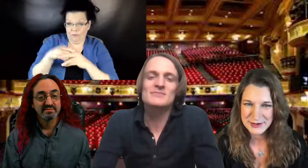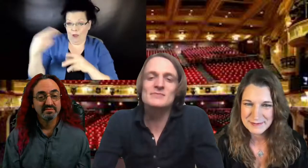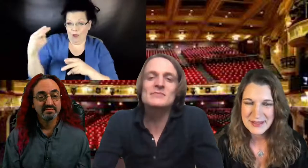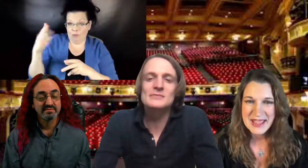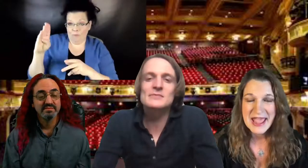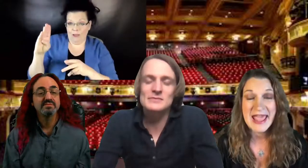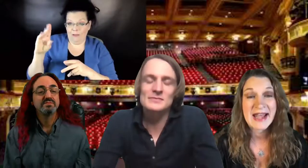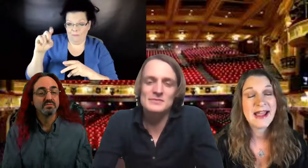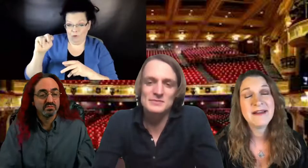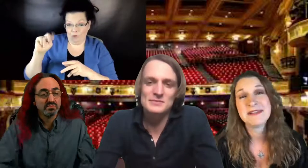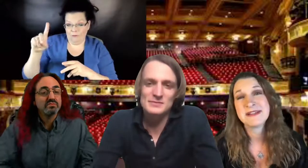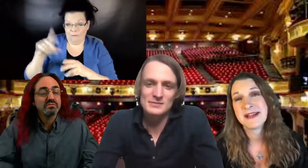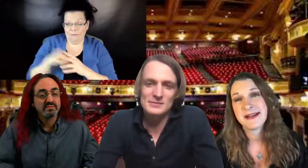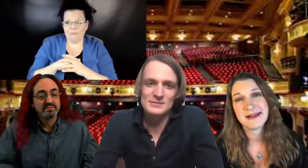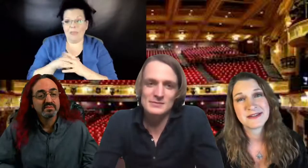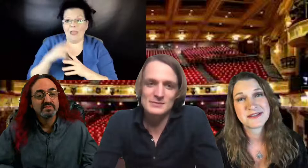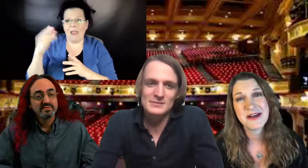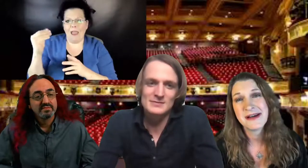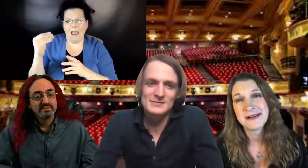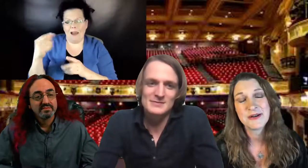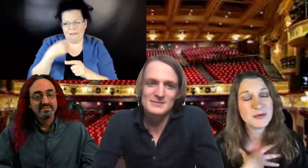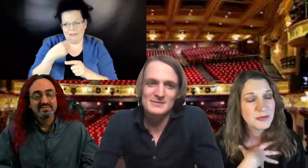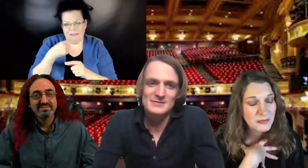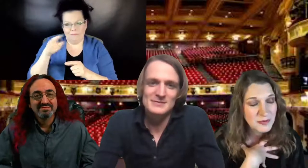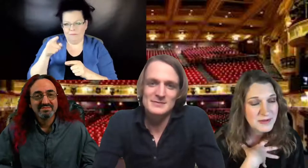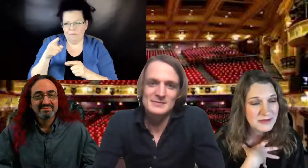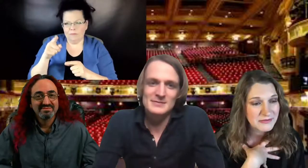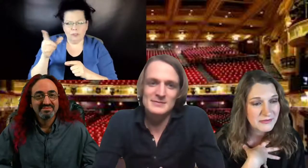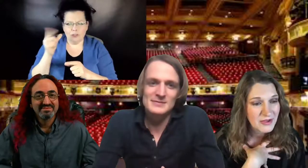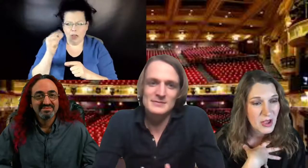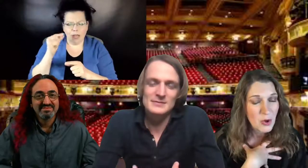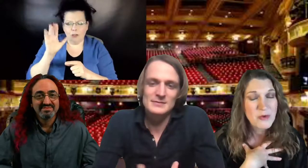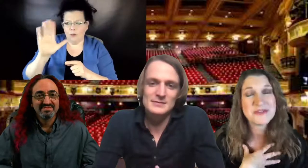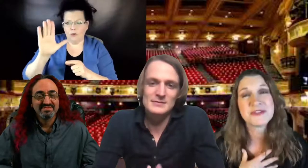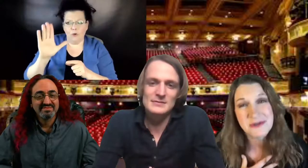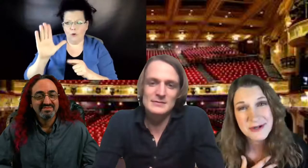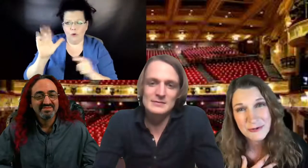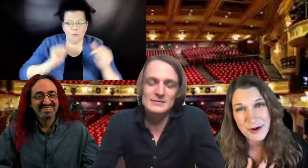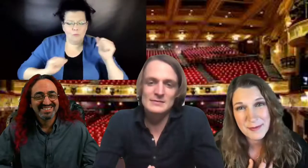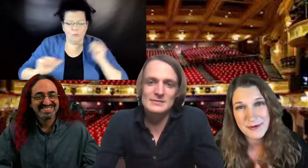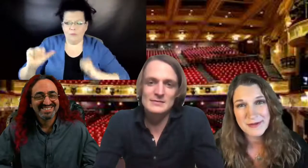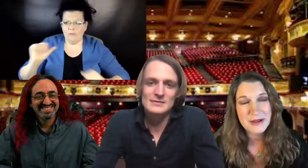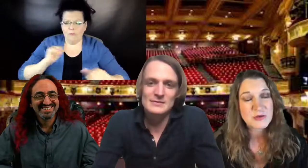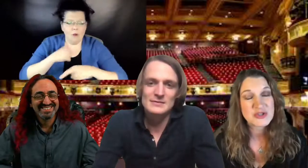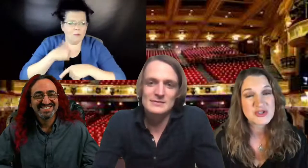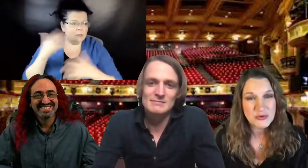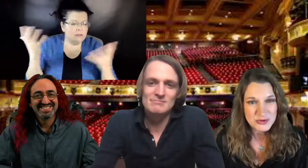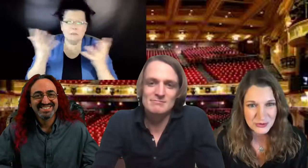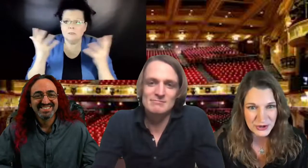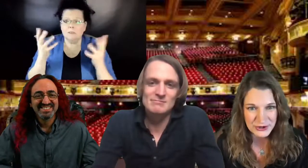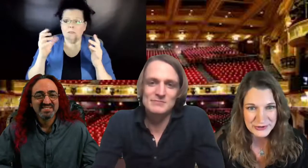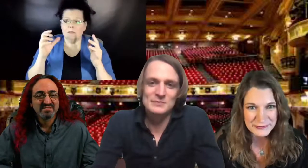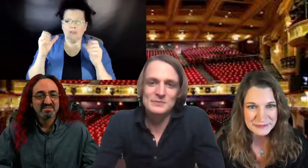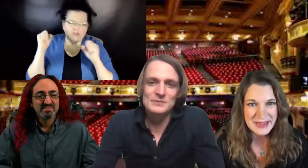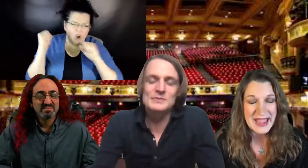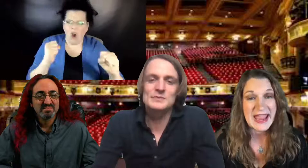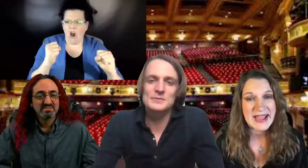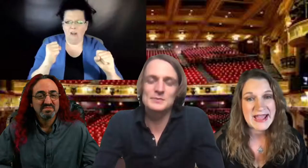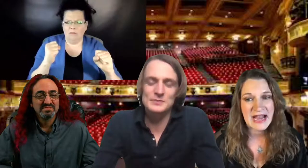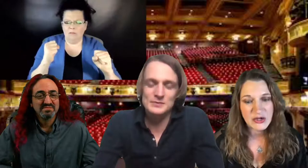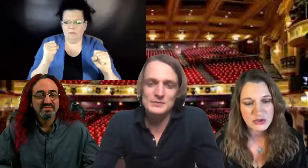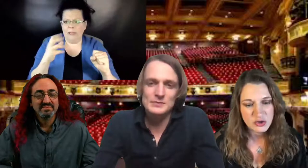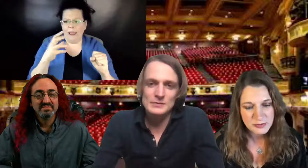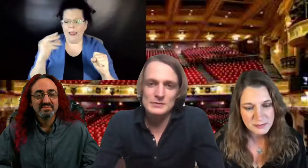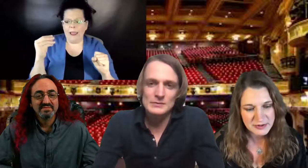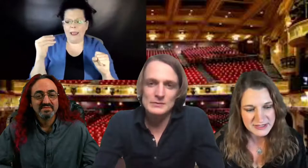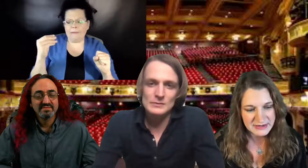Notre Dame. And I have to say, John, your performance was so incredible. It was so strong.